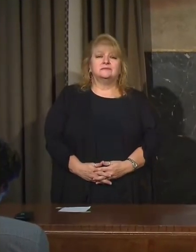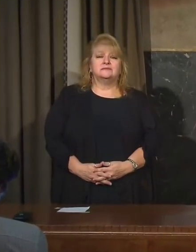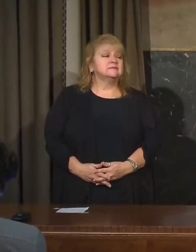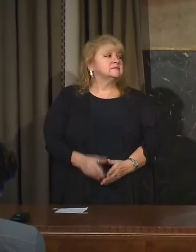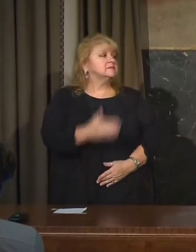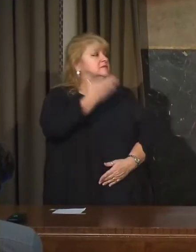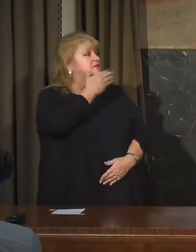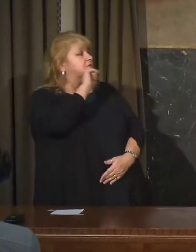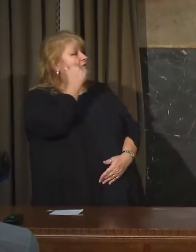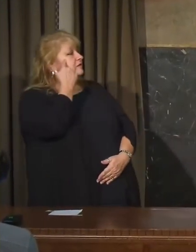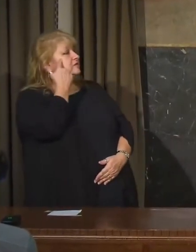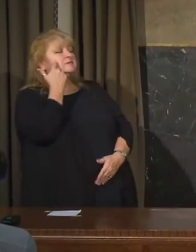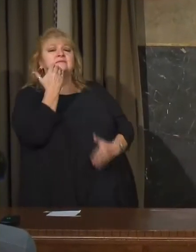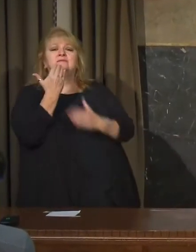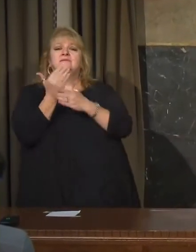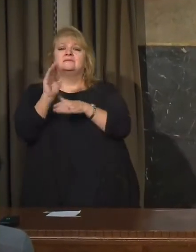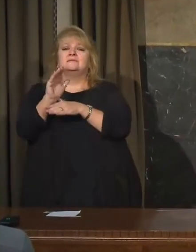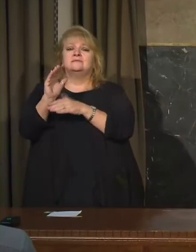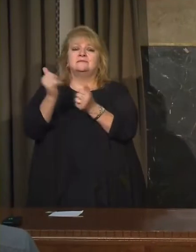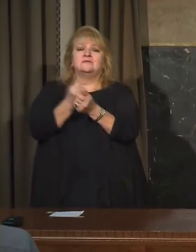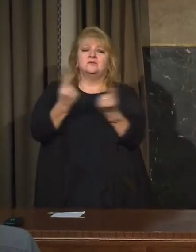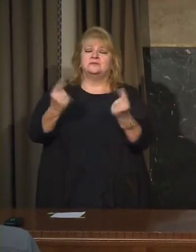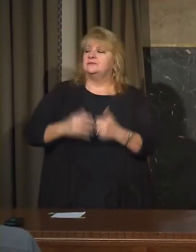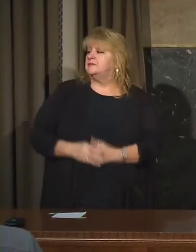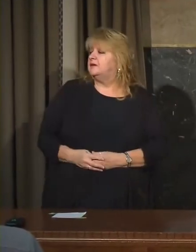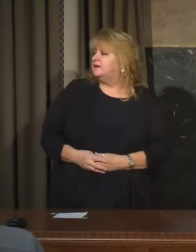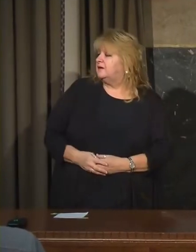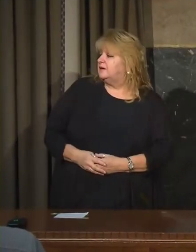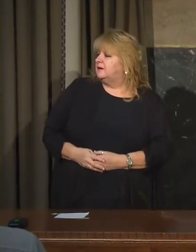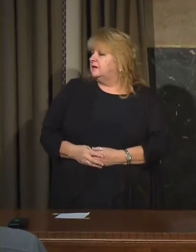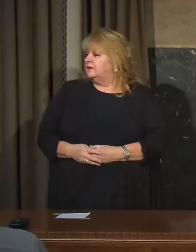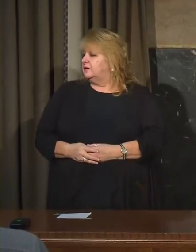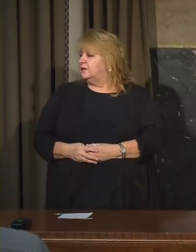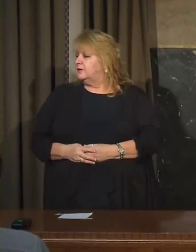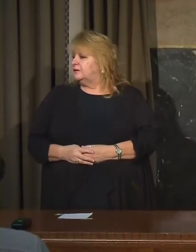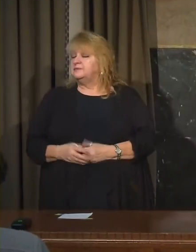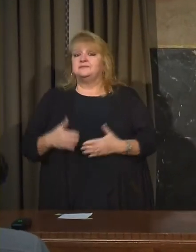Thank you, Governor. Afternoon, everyone, and Happy New Year.